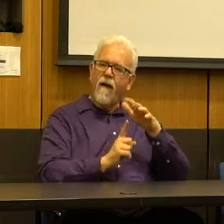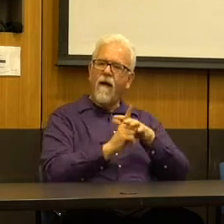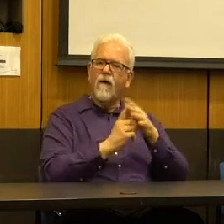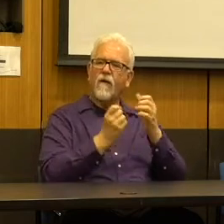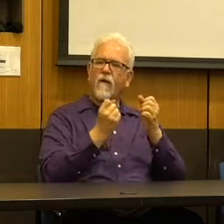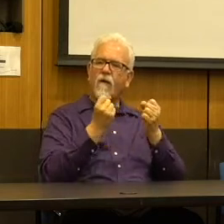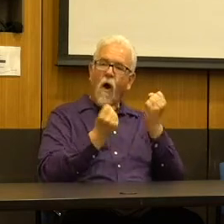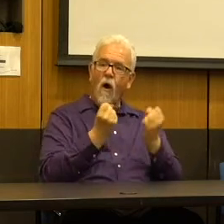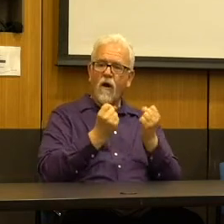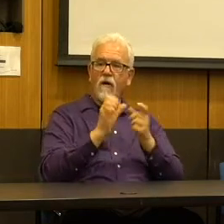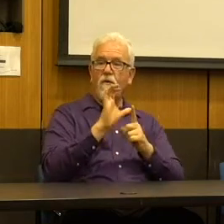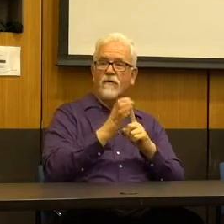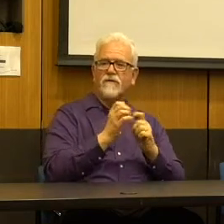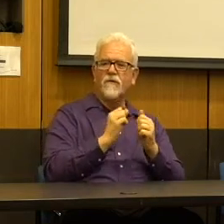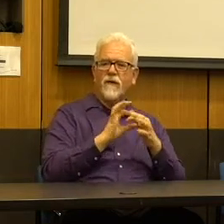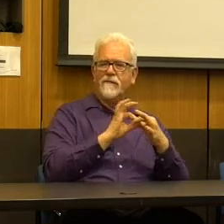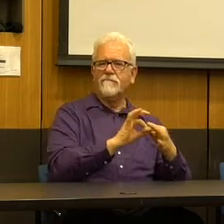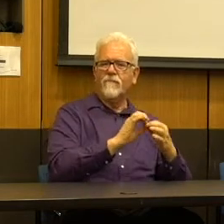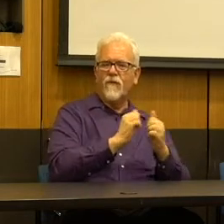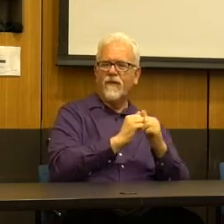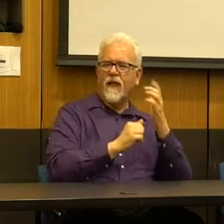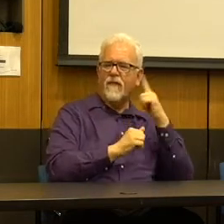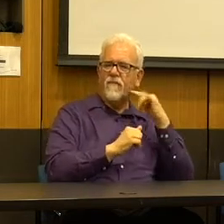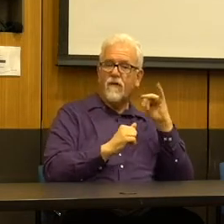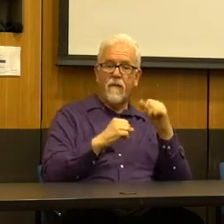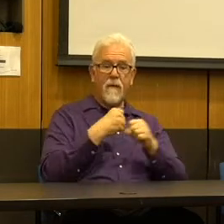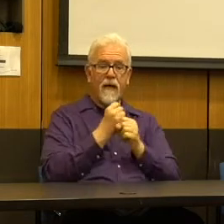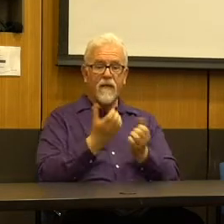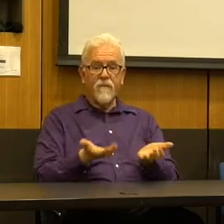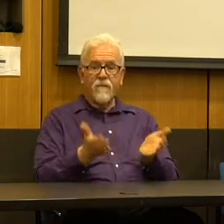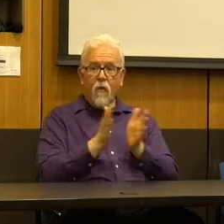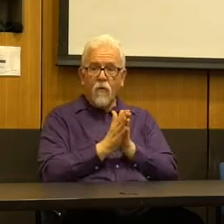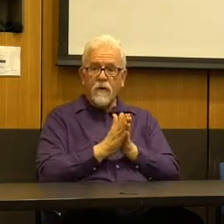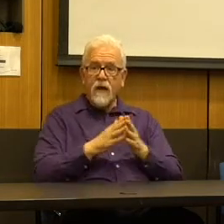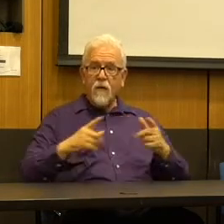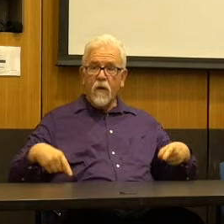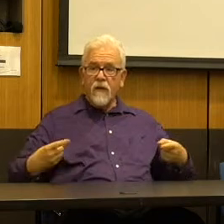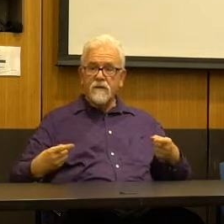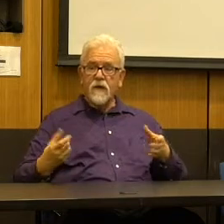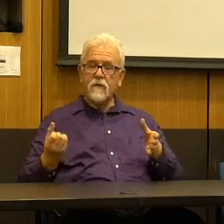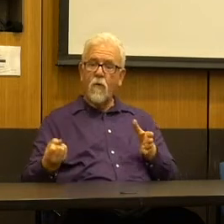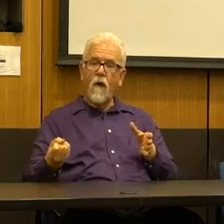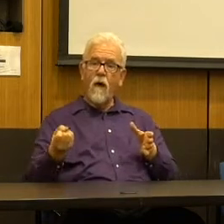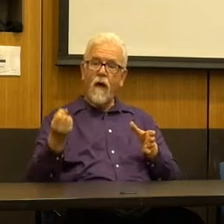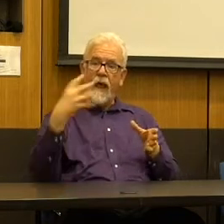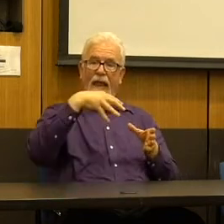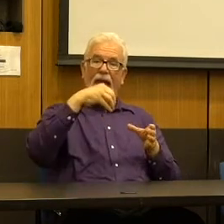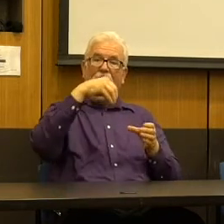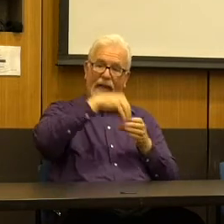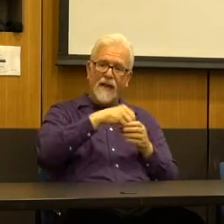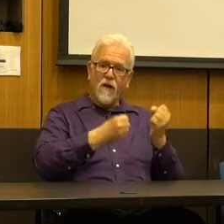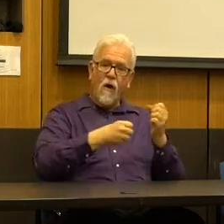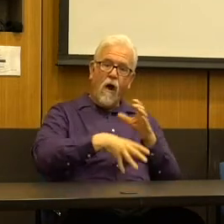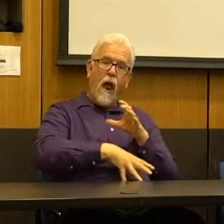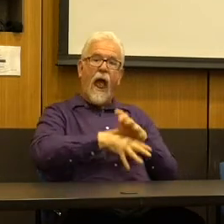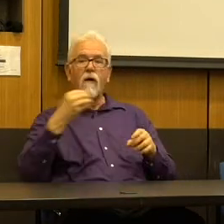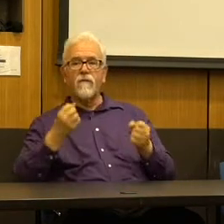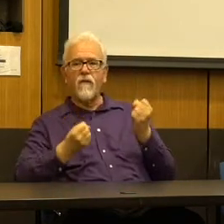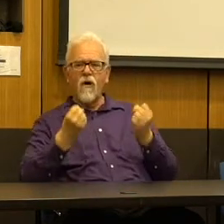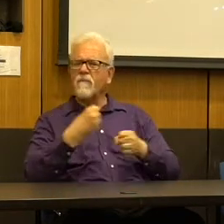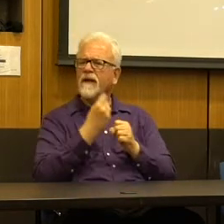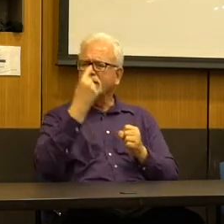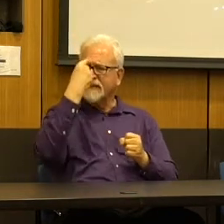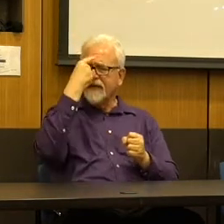California. And creating that folding wheelchair to be used with a car really made sense for him and for a lot of